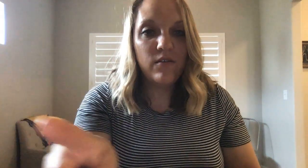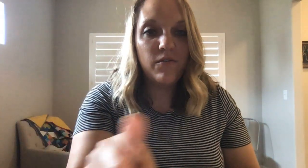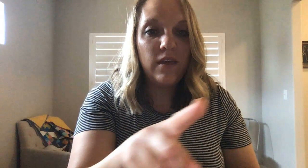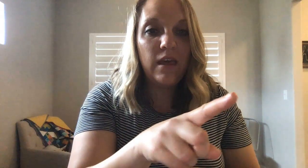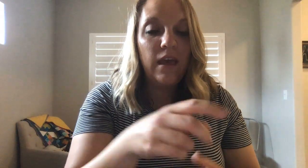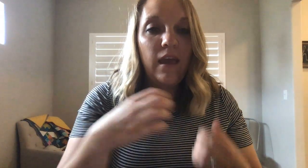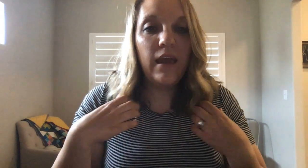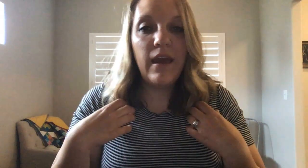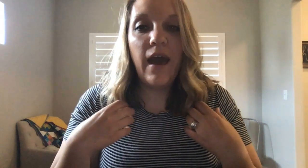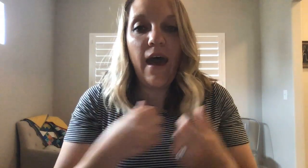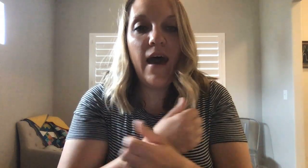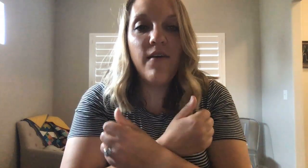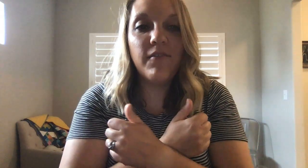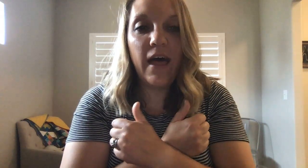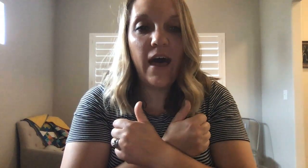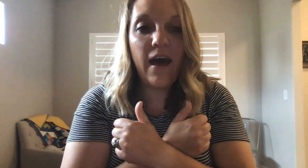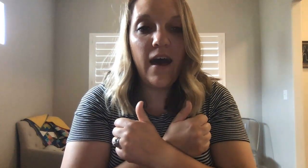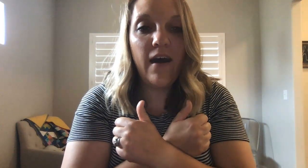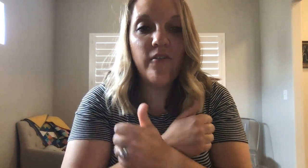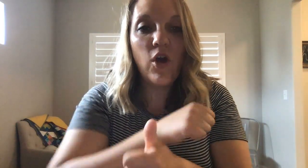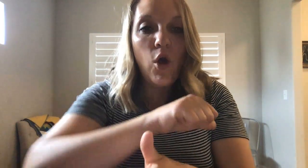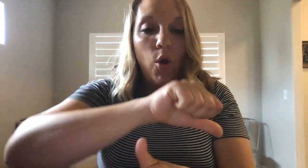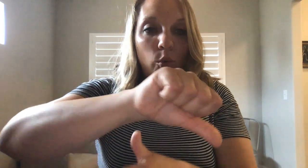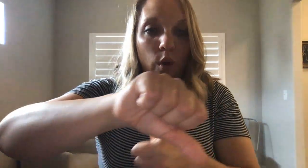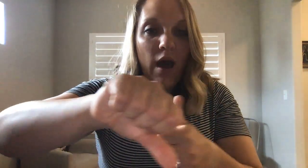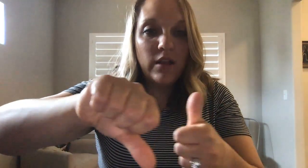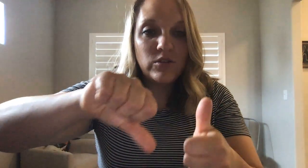if ye have love one to